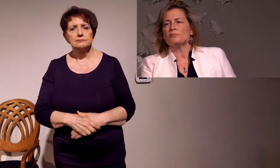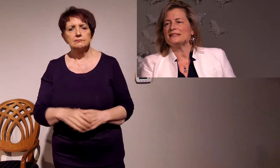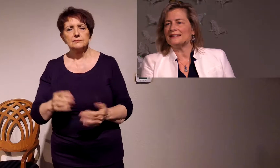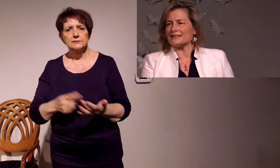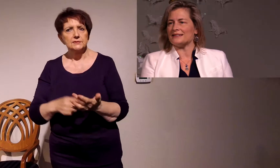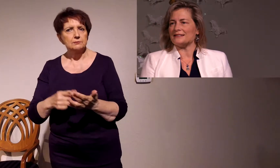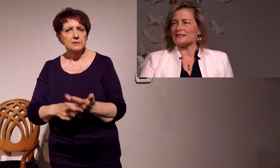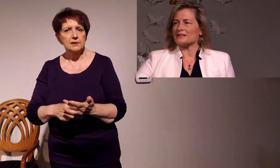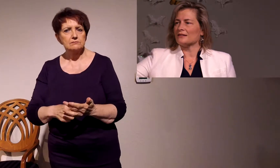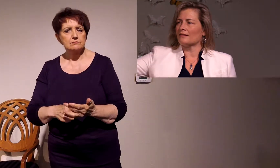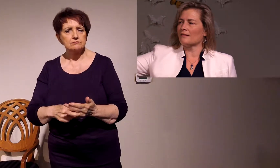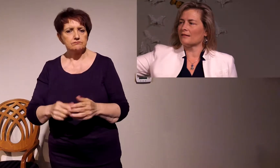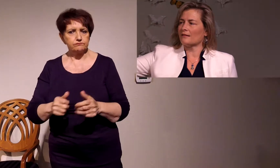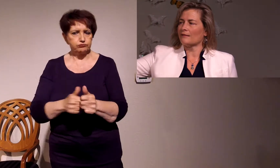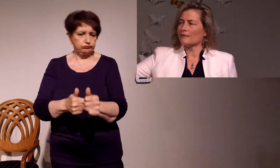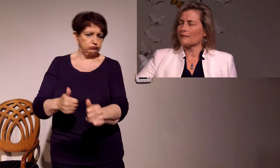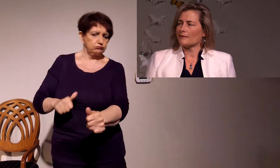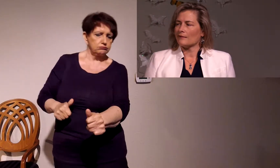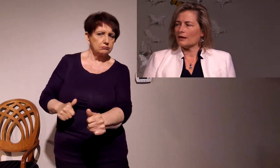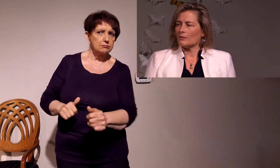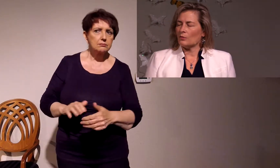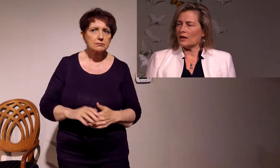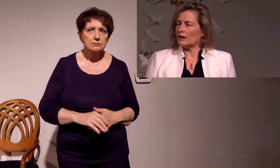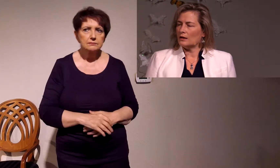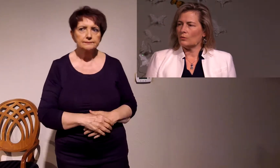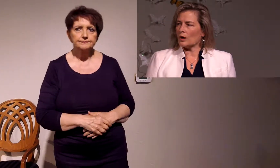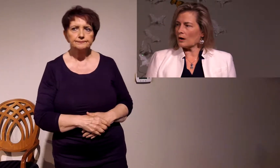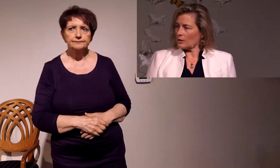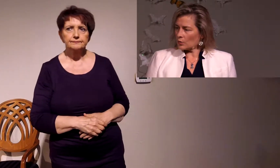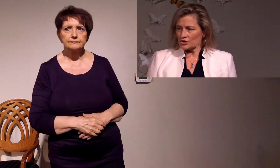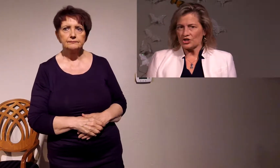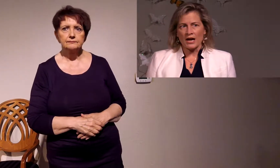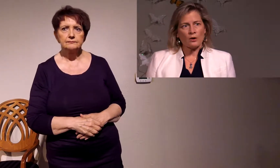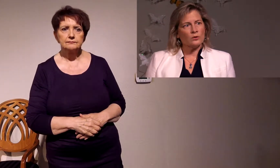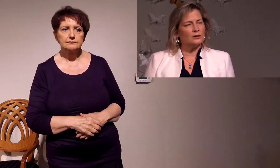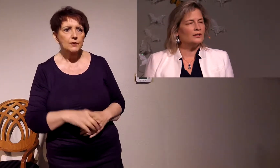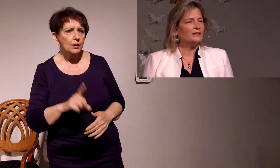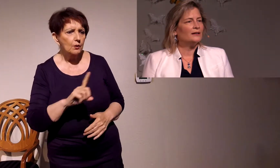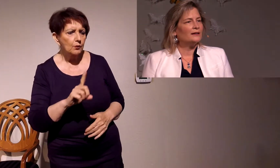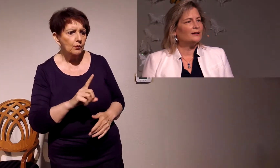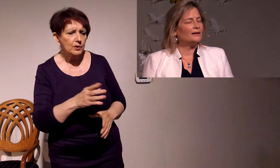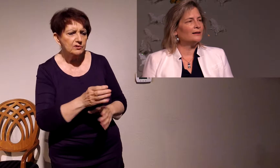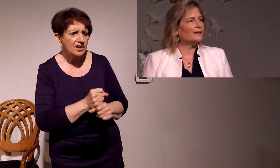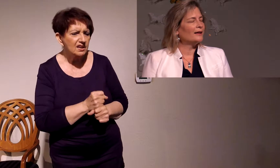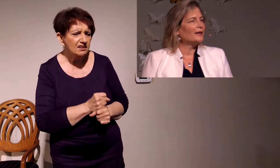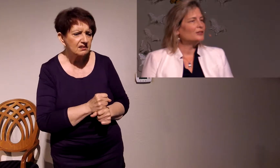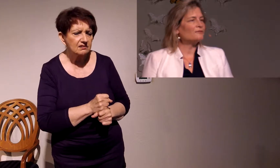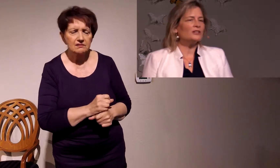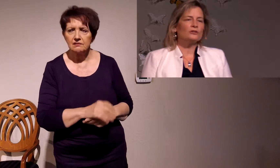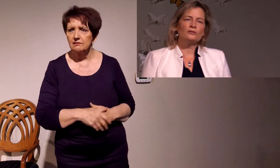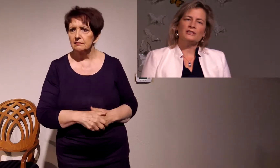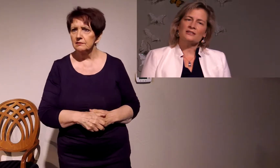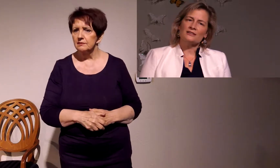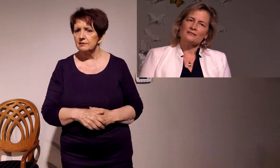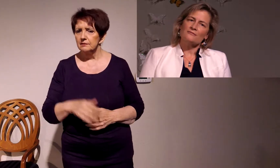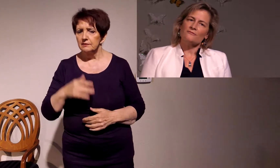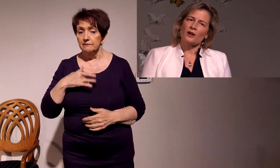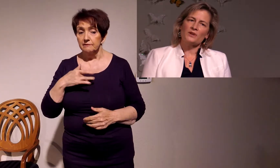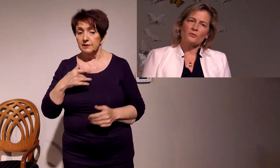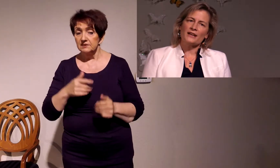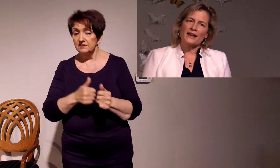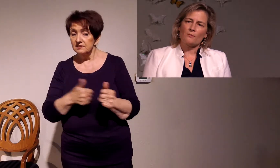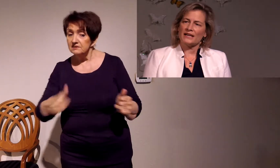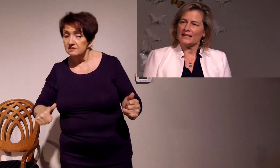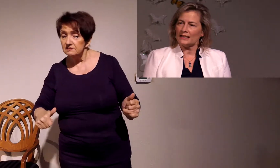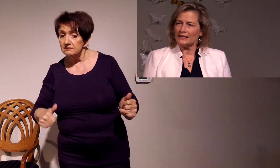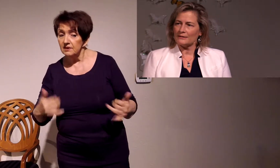it can be distance. Well, where'd you go? You're feeling a little distant from